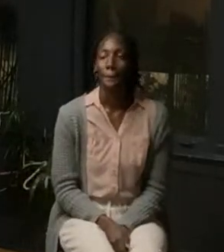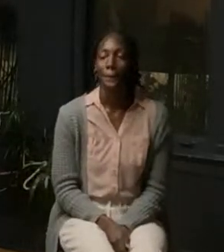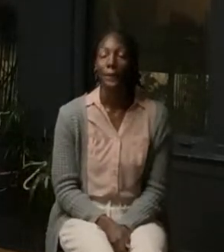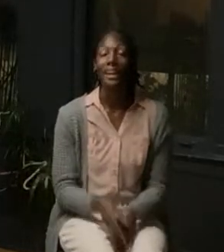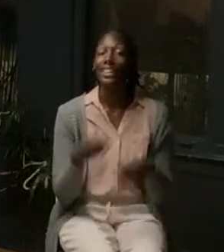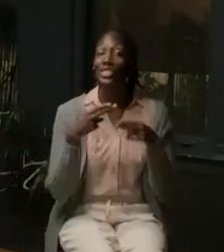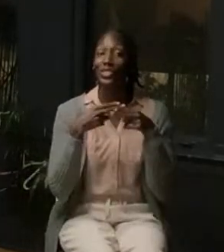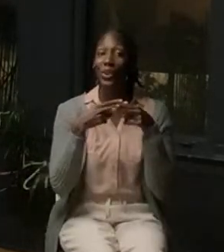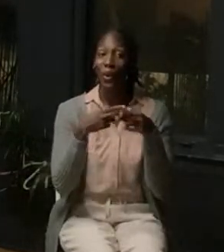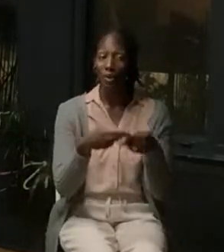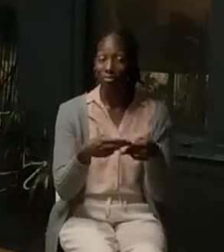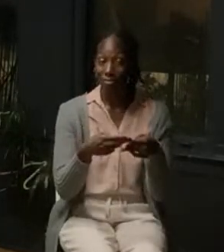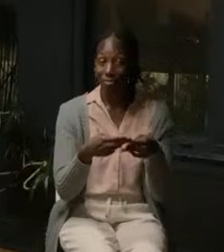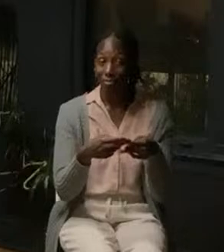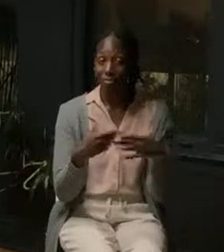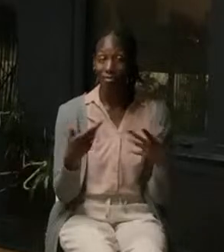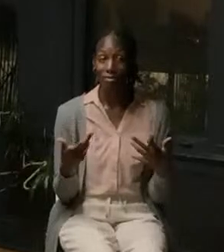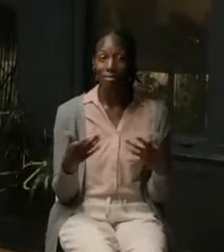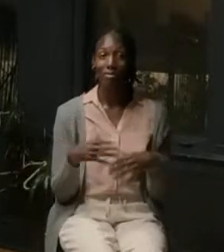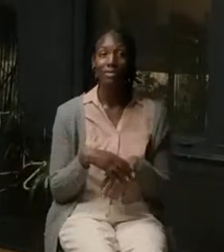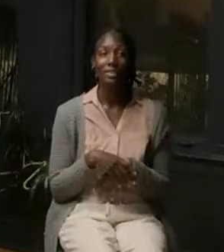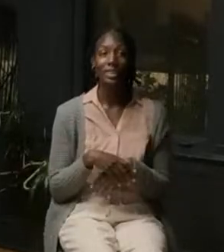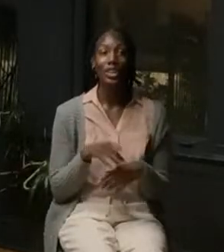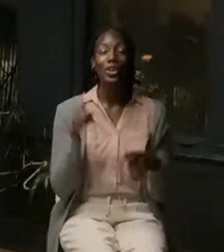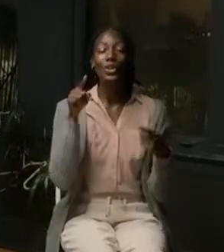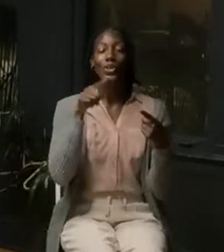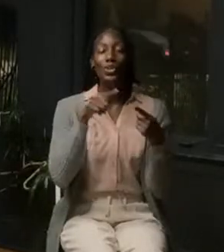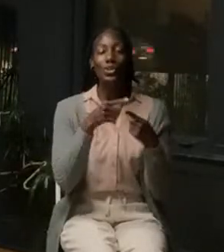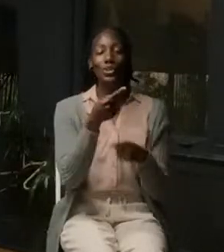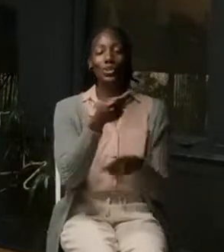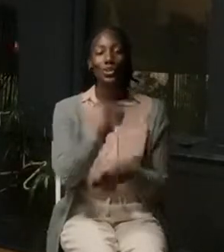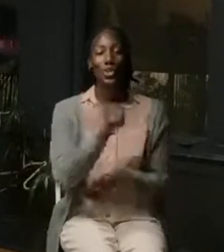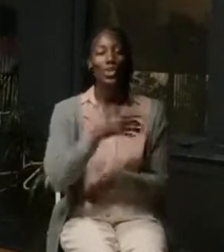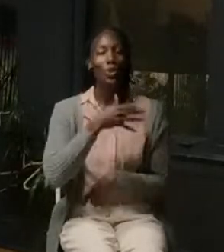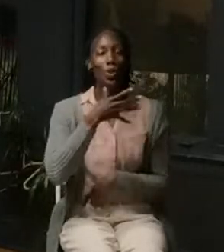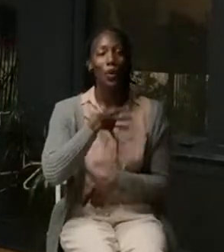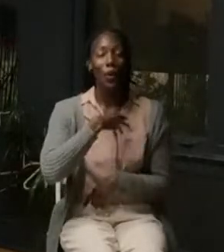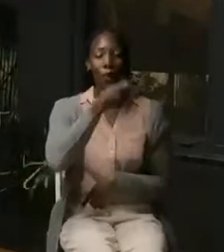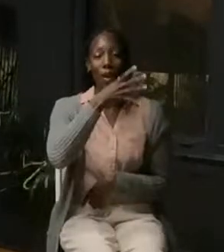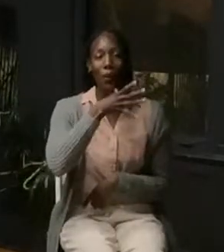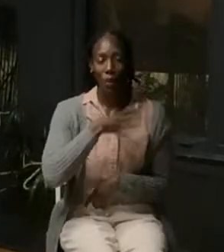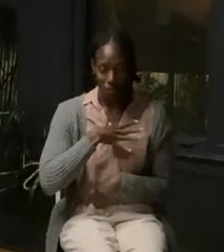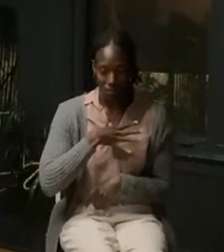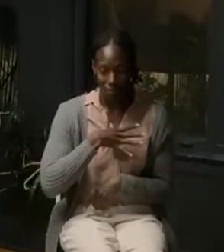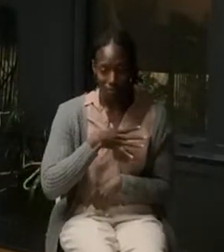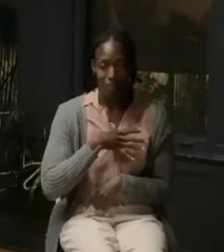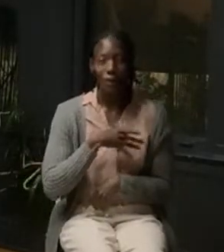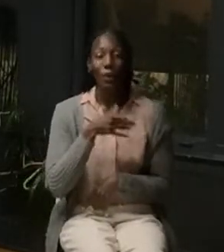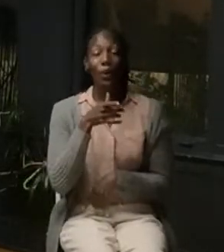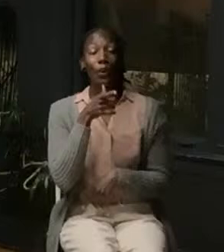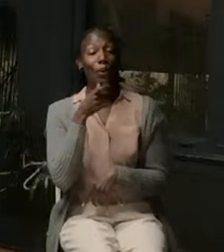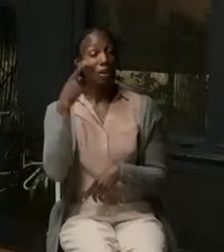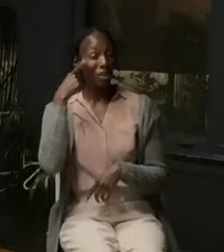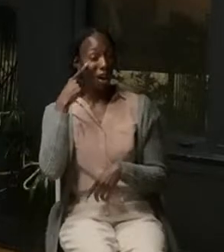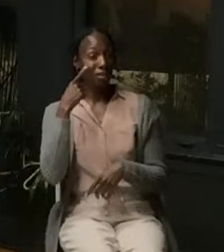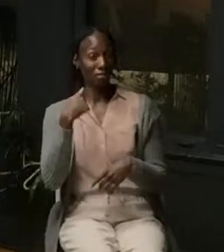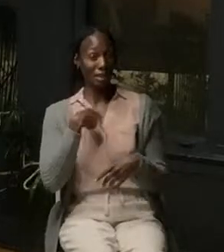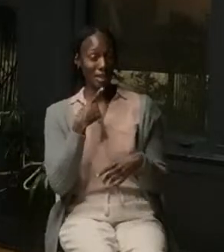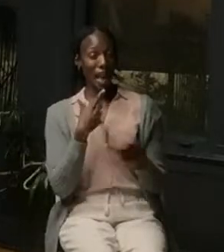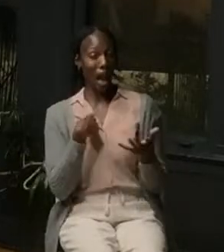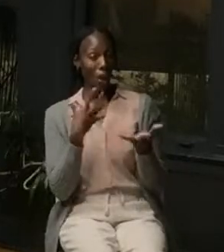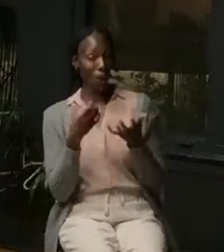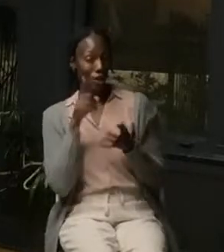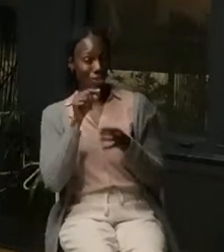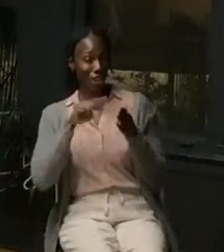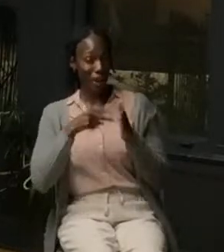It's entitled, "To the White Woman Who Thought My Saying I Wanted Chicken Meant I Wanted Her